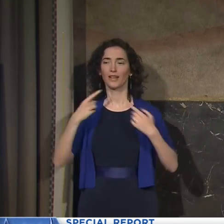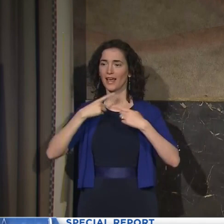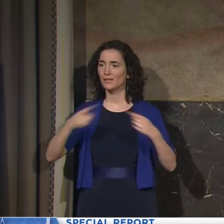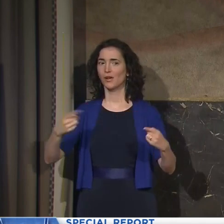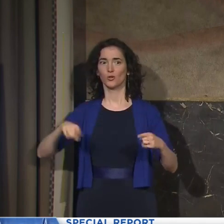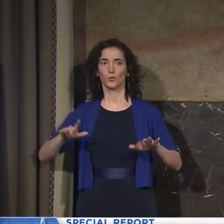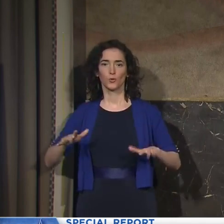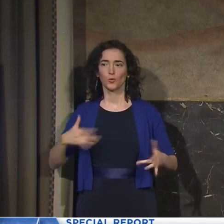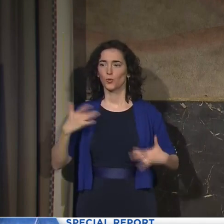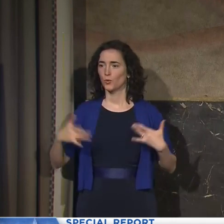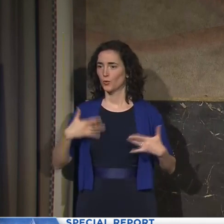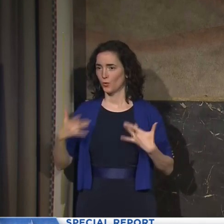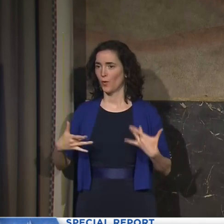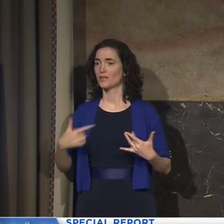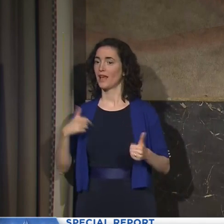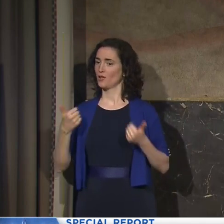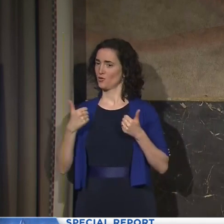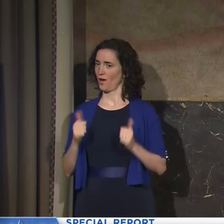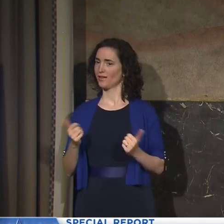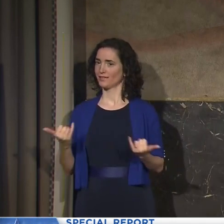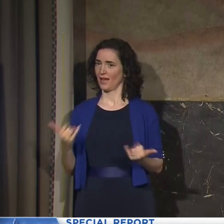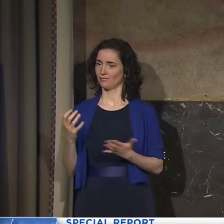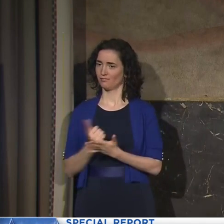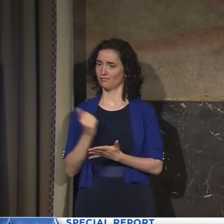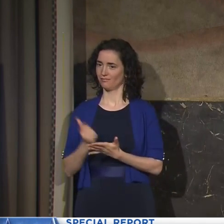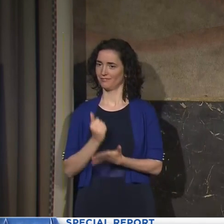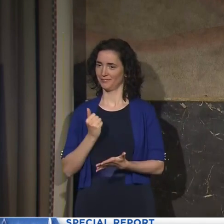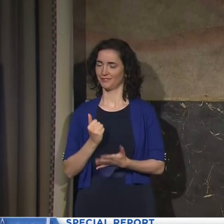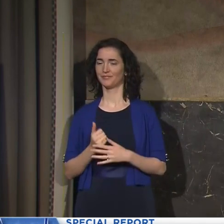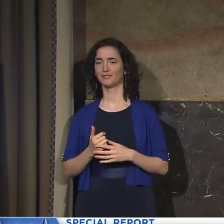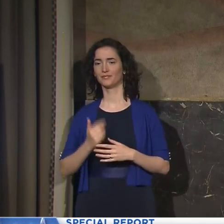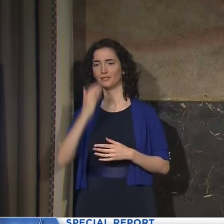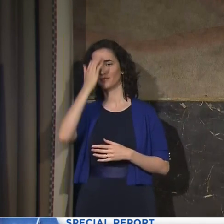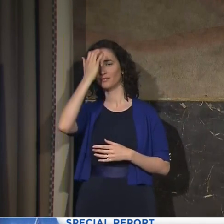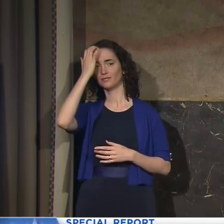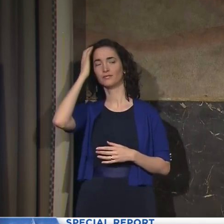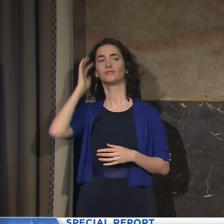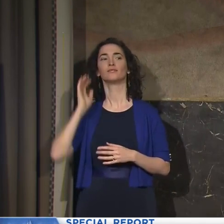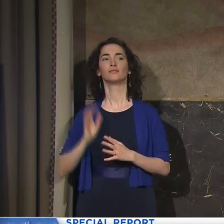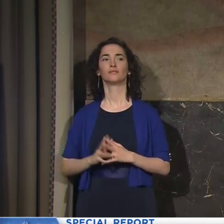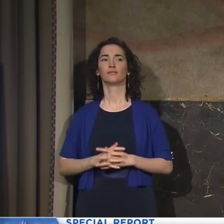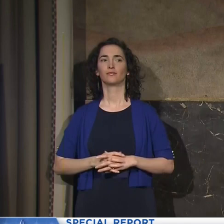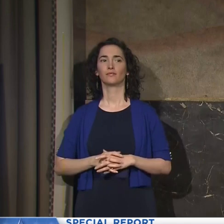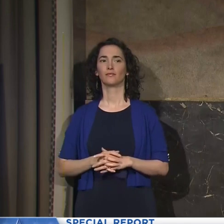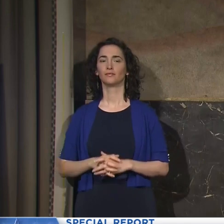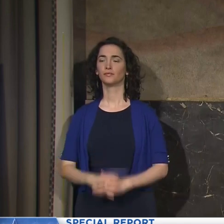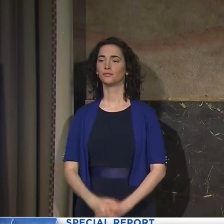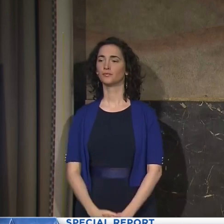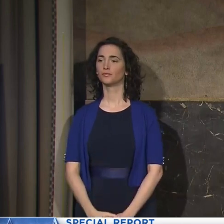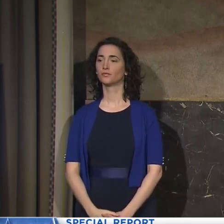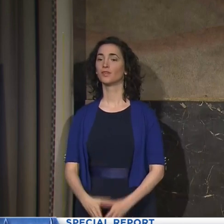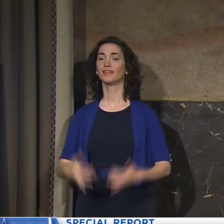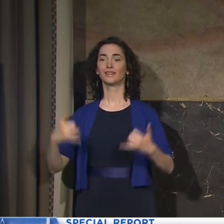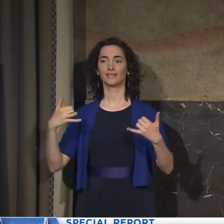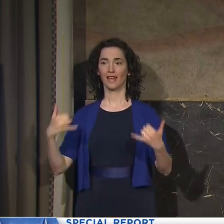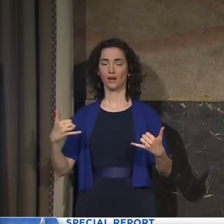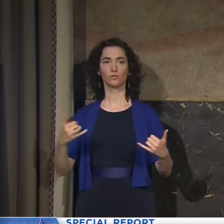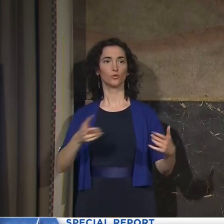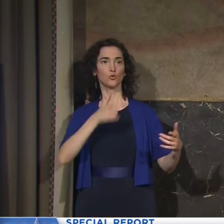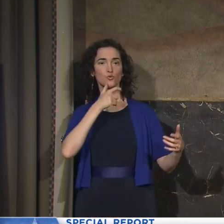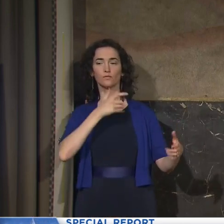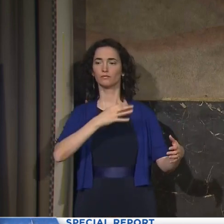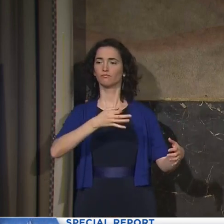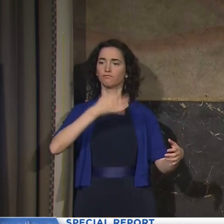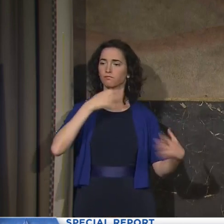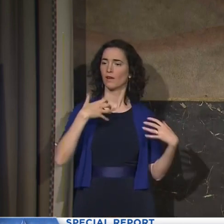announcement, so I'll try to get to it. After discussing the data with public health experts in the